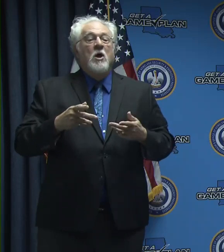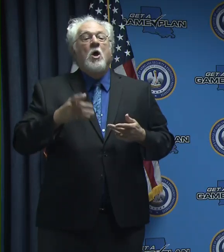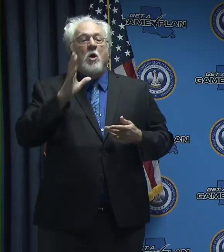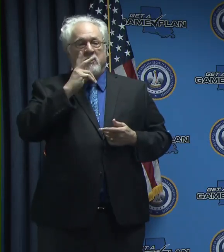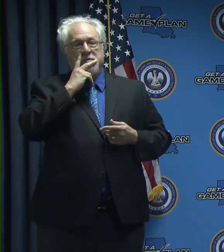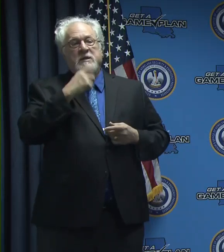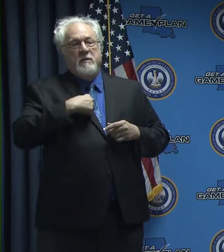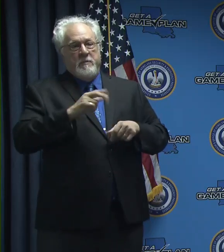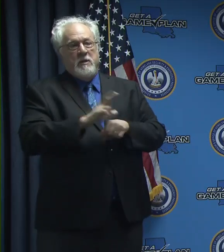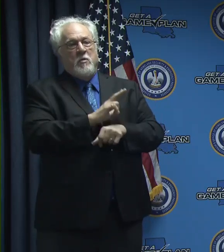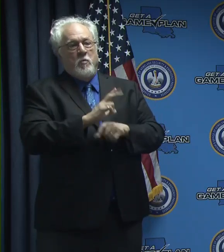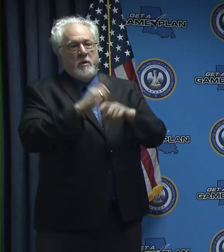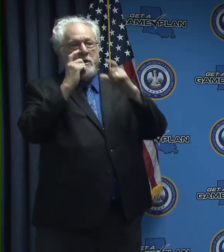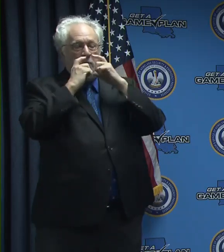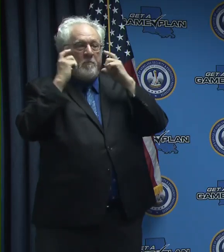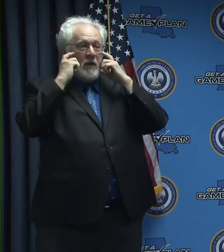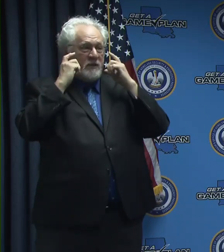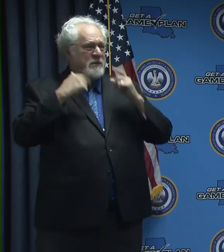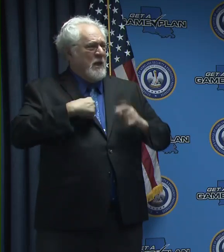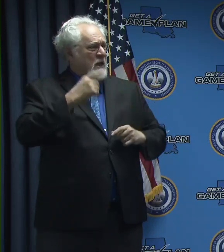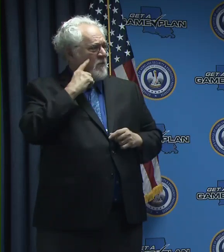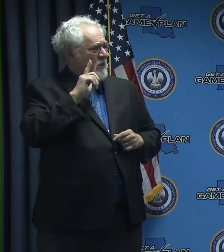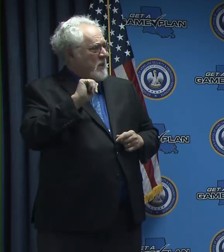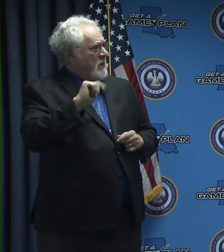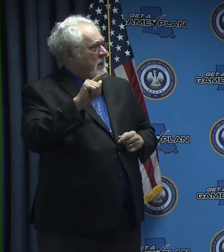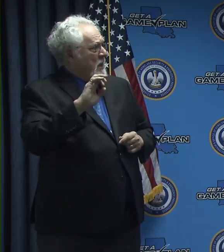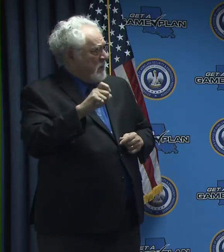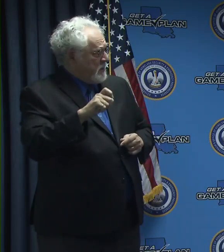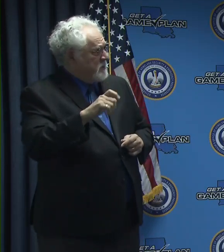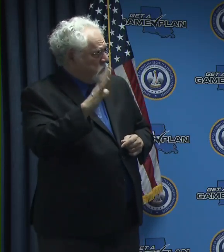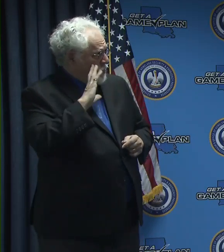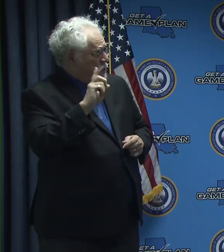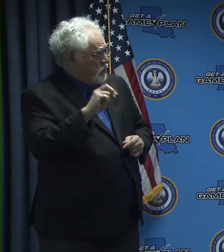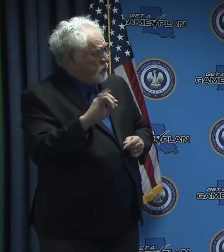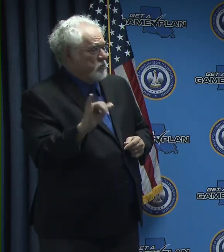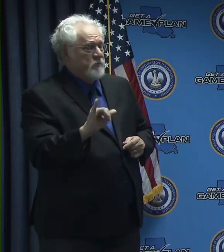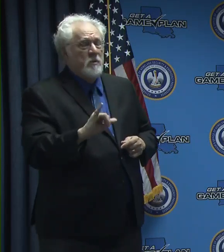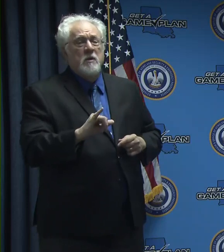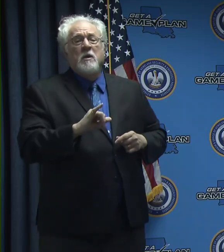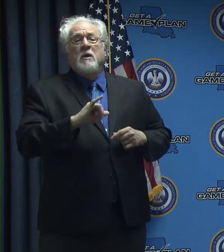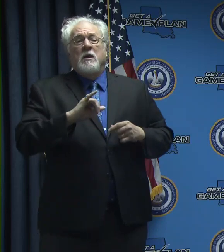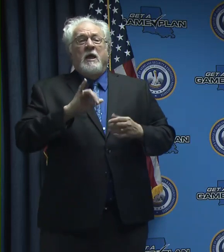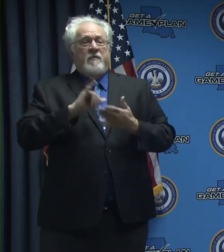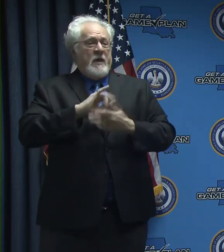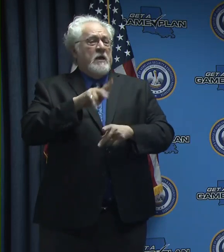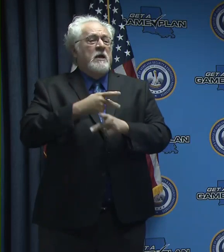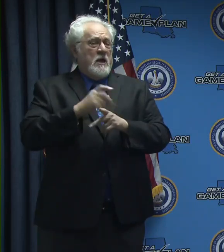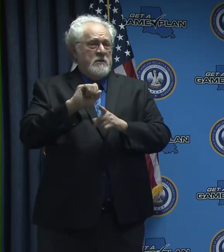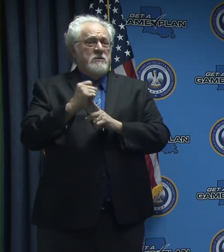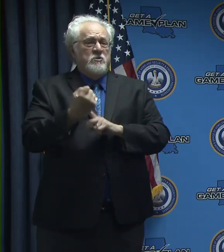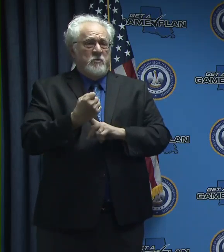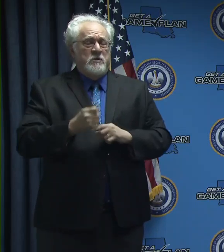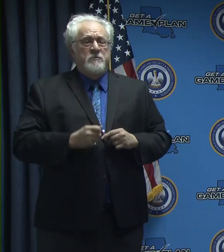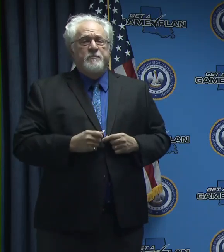will see me in a mask. And I think Alex has decided similarly to wear masks in that